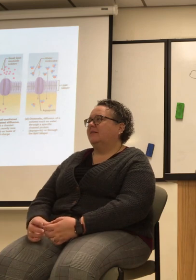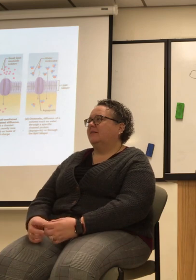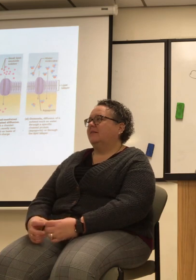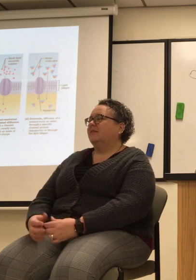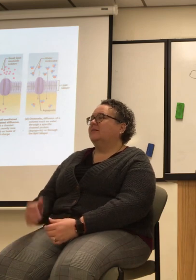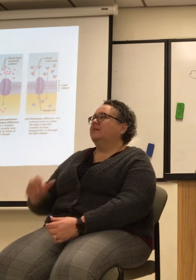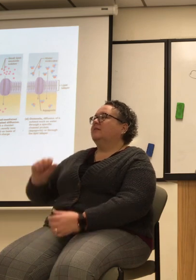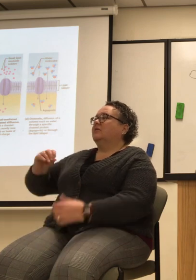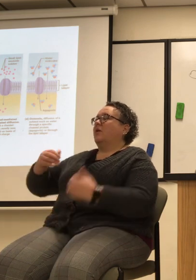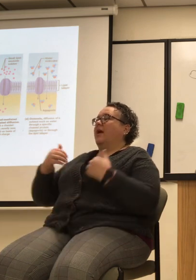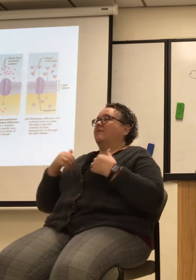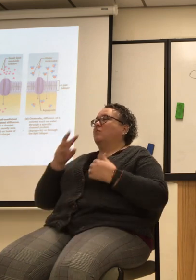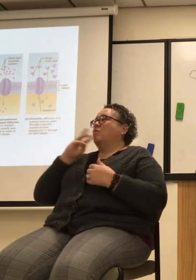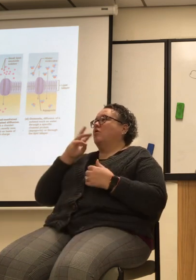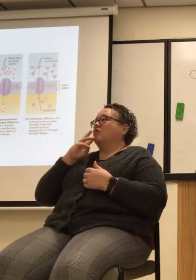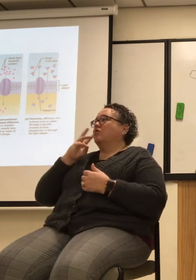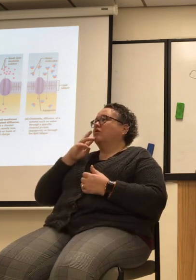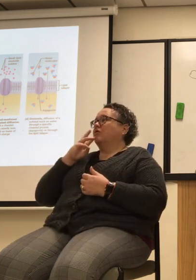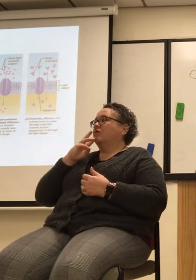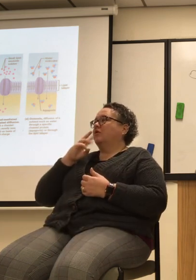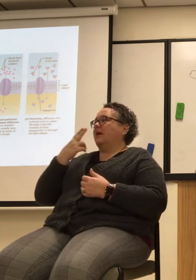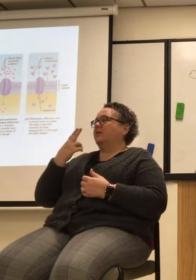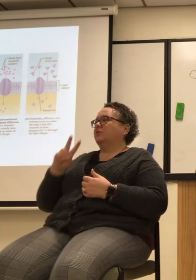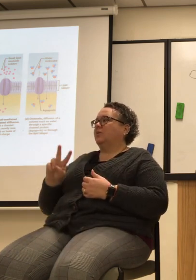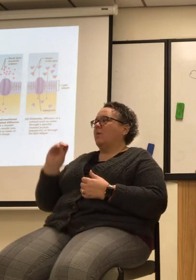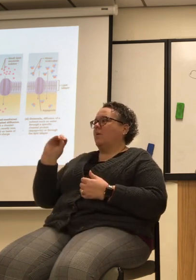So you have some water molecules, H2O.